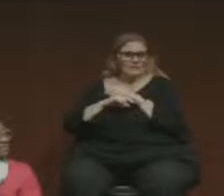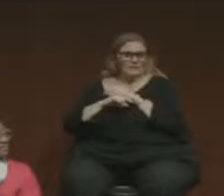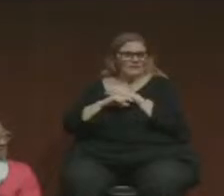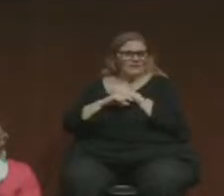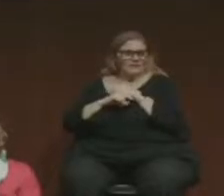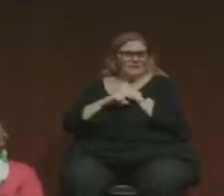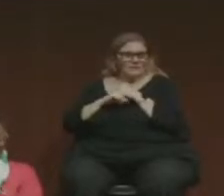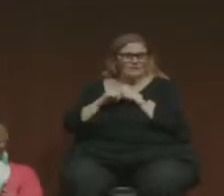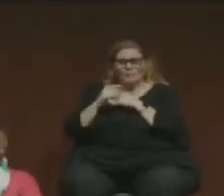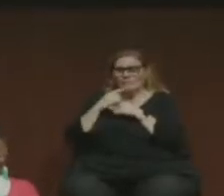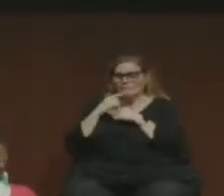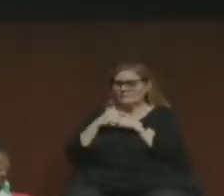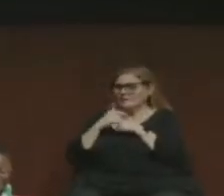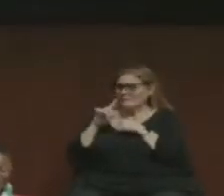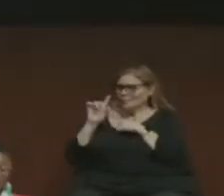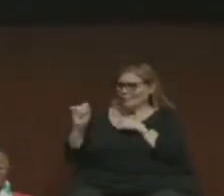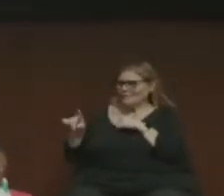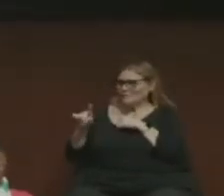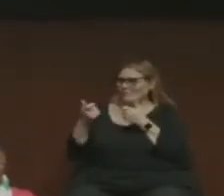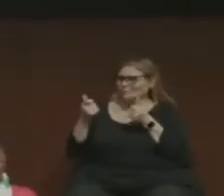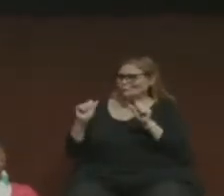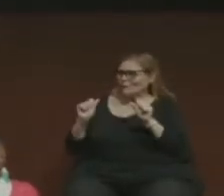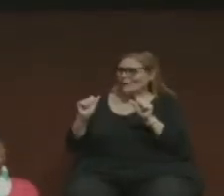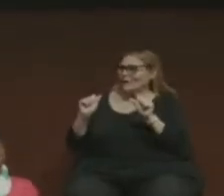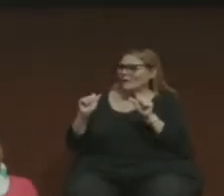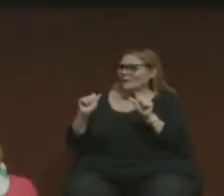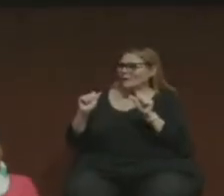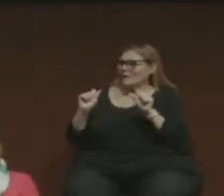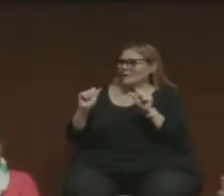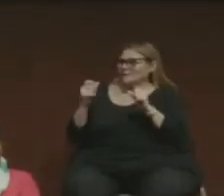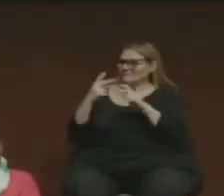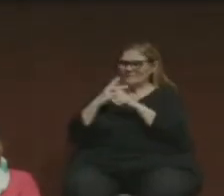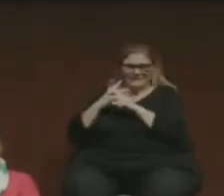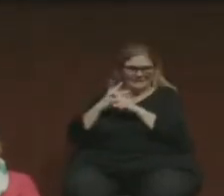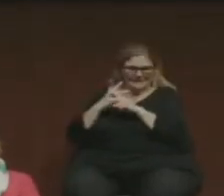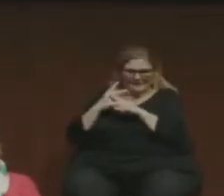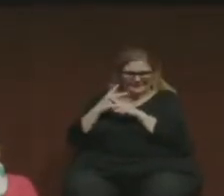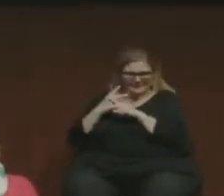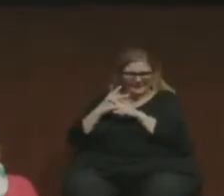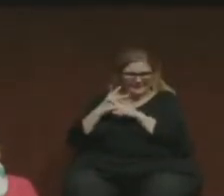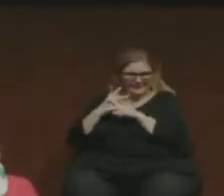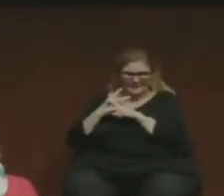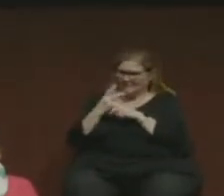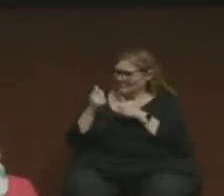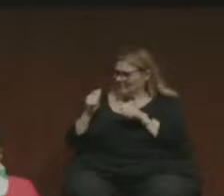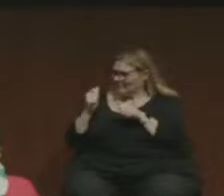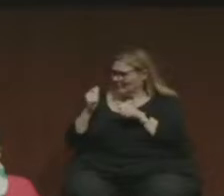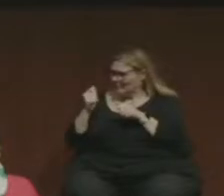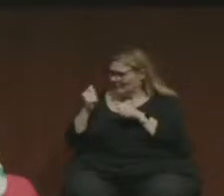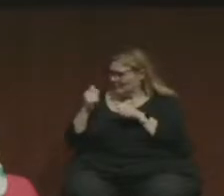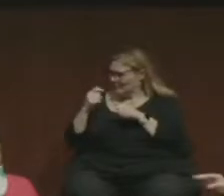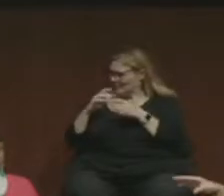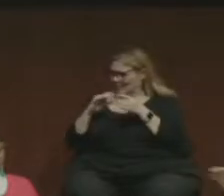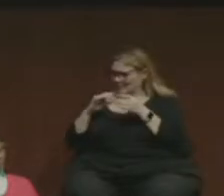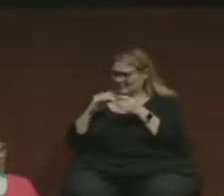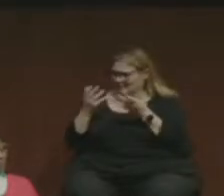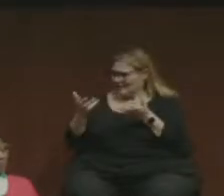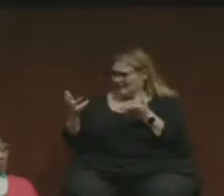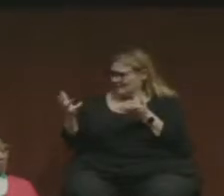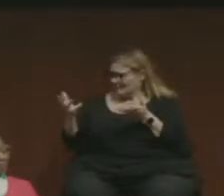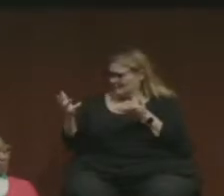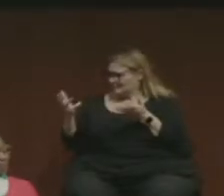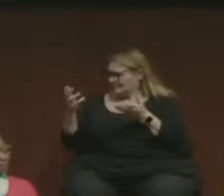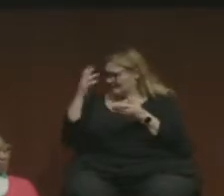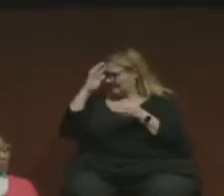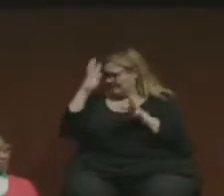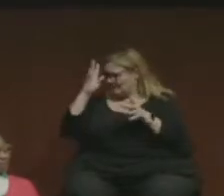time for questions. So I'm going to try to configure all my many thoughts, maybe into a compound question, and